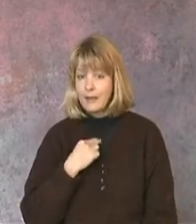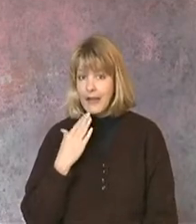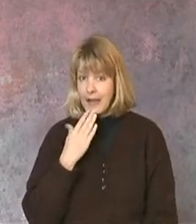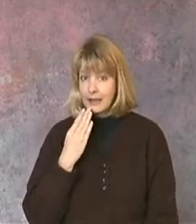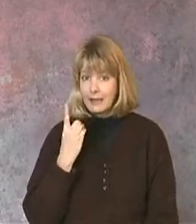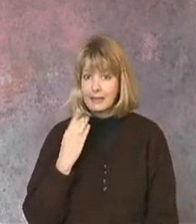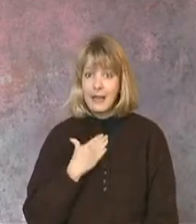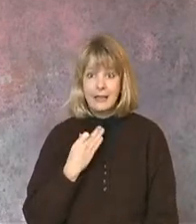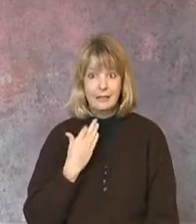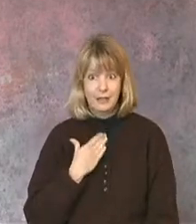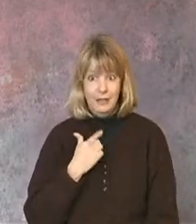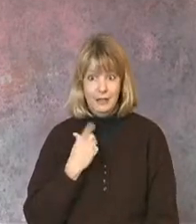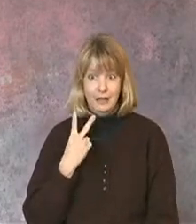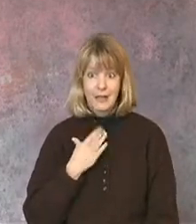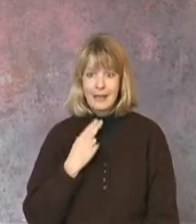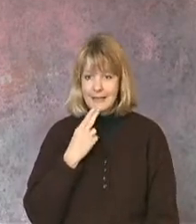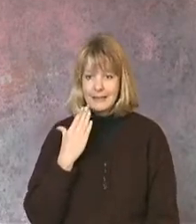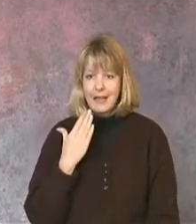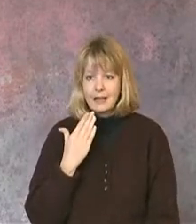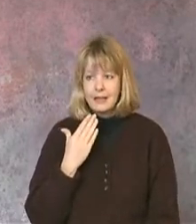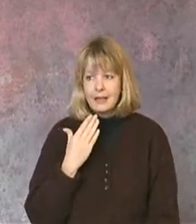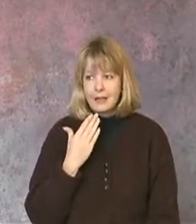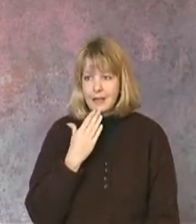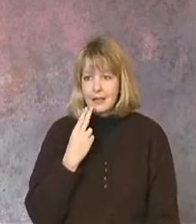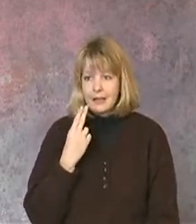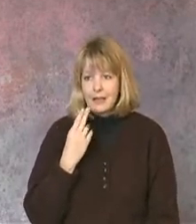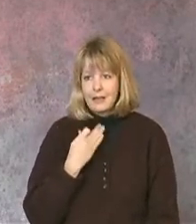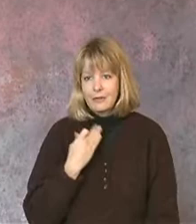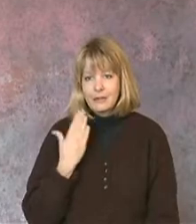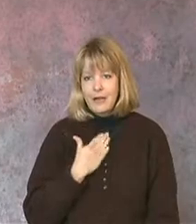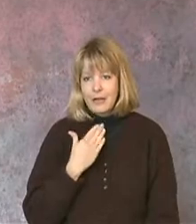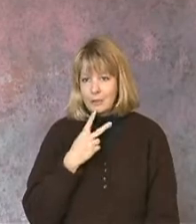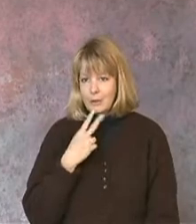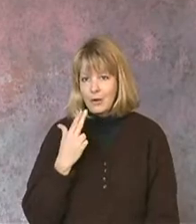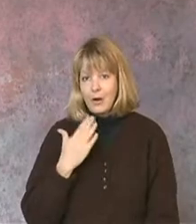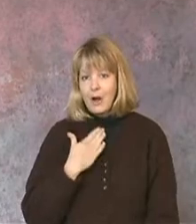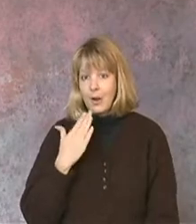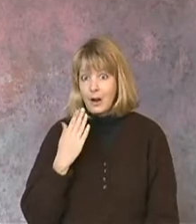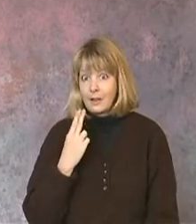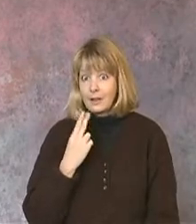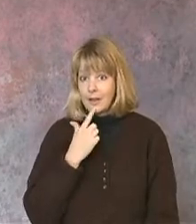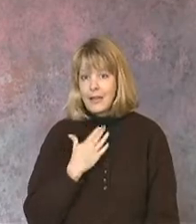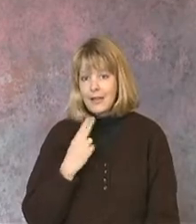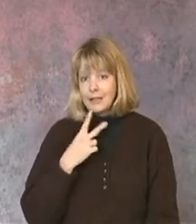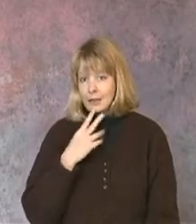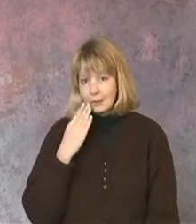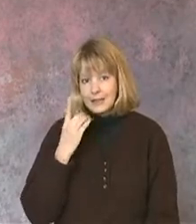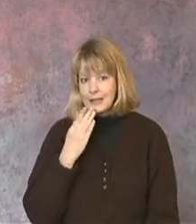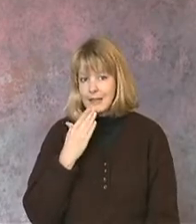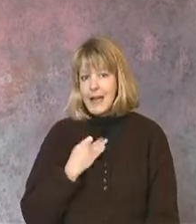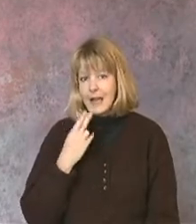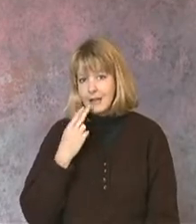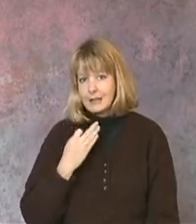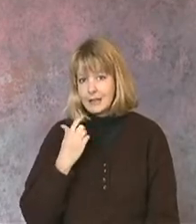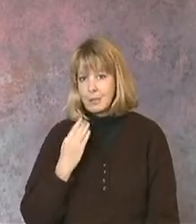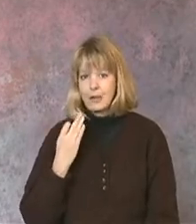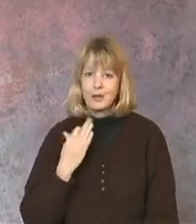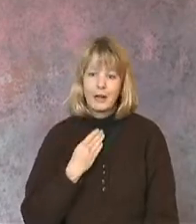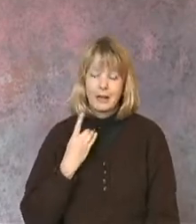that and ice fishing is that every time you go out on the lake, you need to have someone around